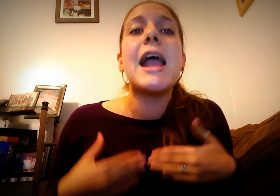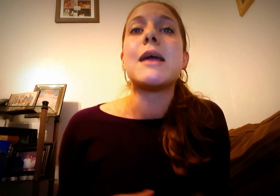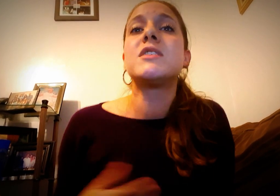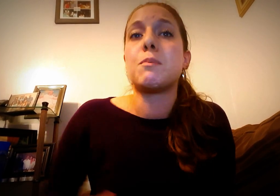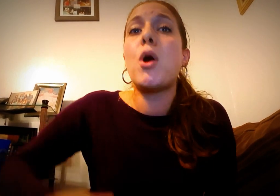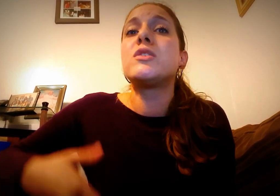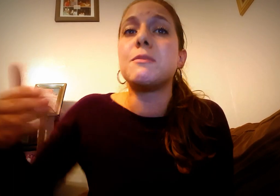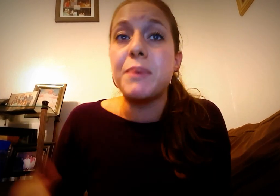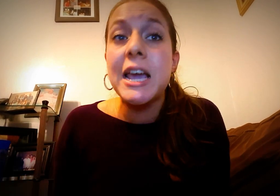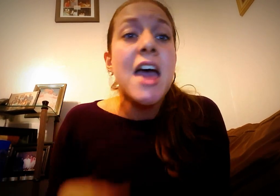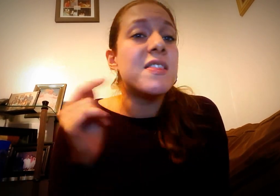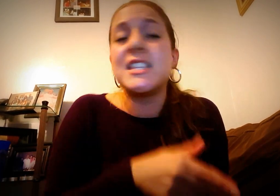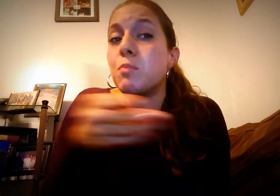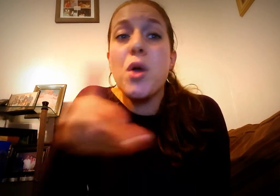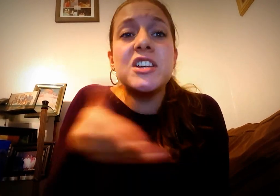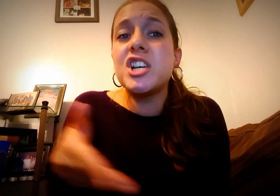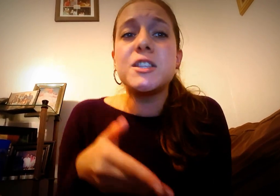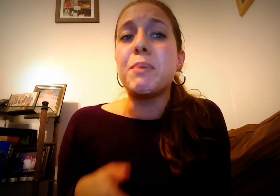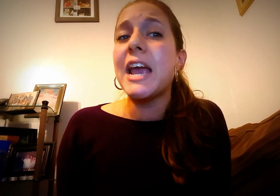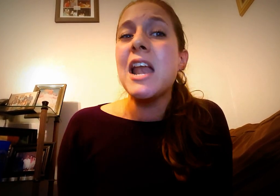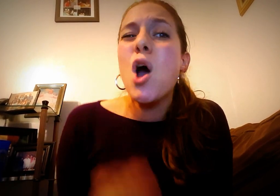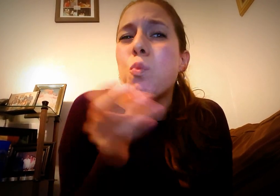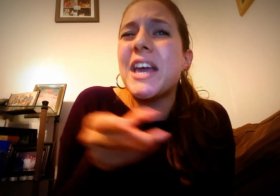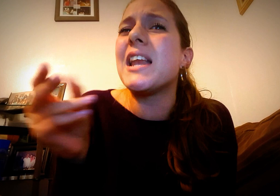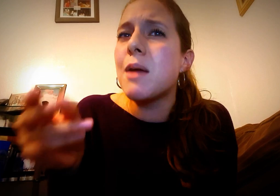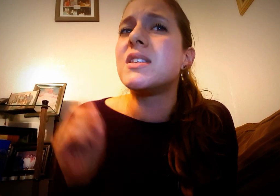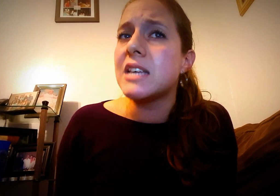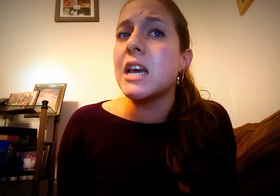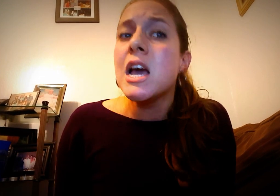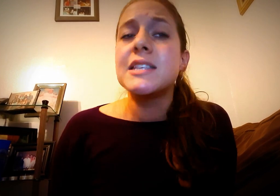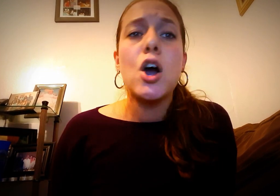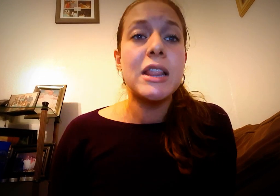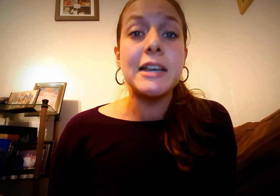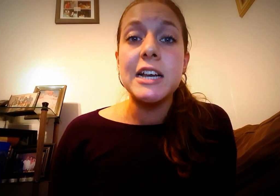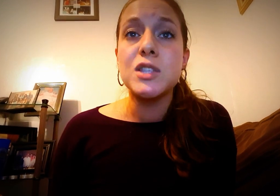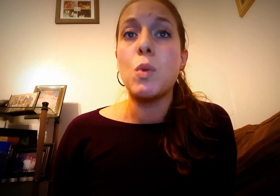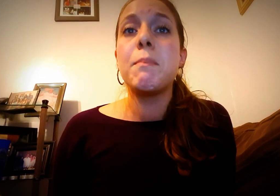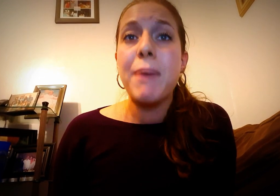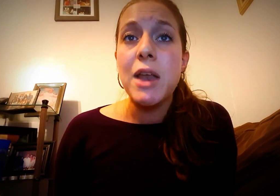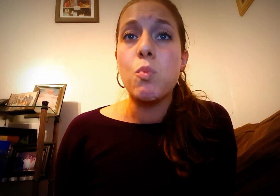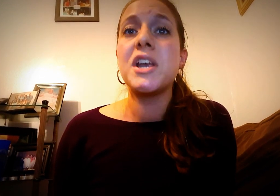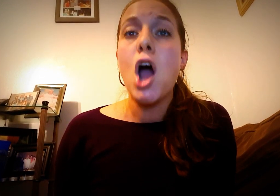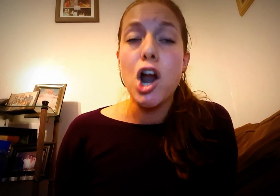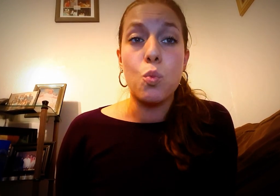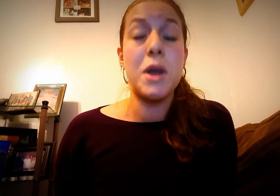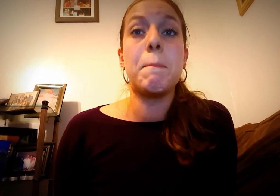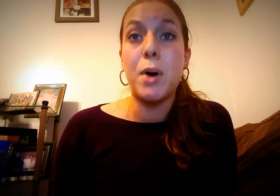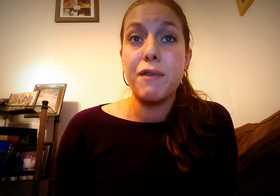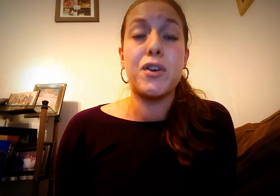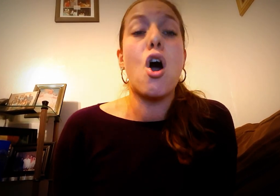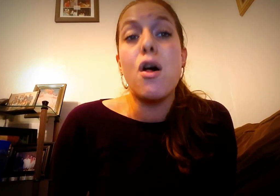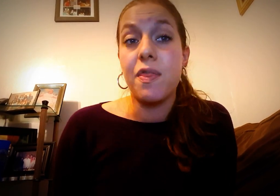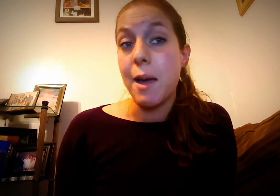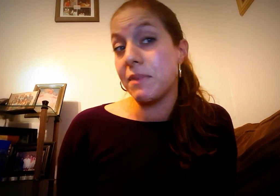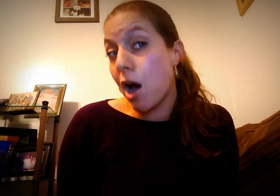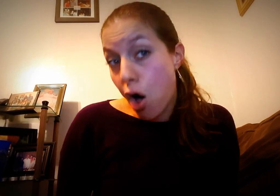am supposed to be. This is more than just being a wicked MC. See, all I need is one pen, one heart, one bar for all of them. Yet all